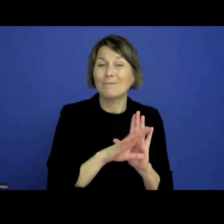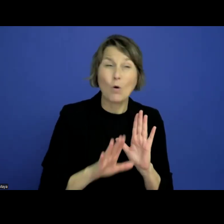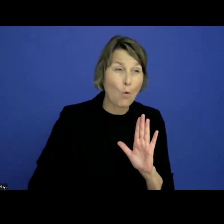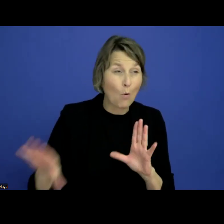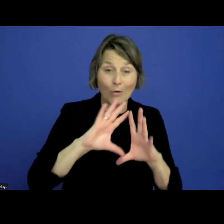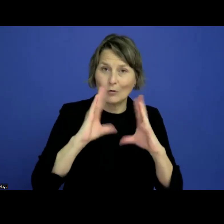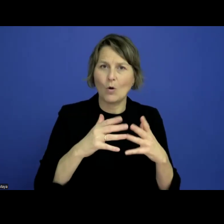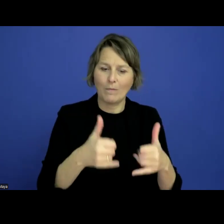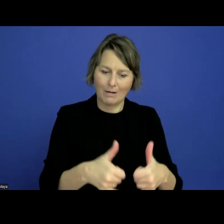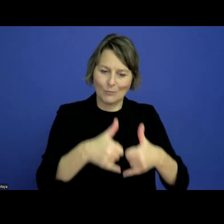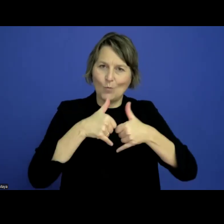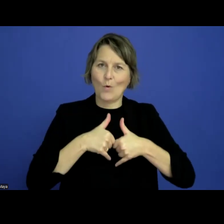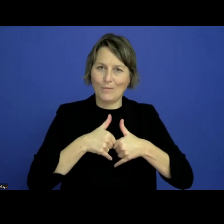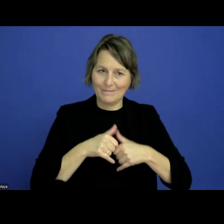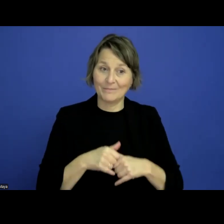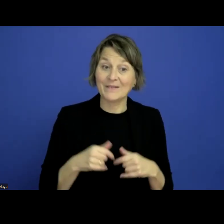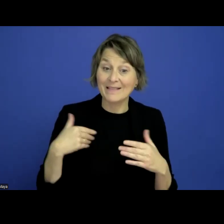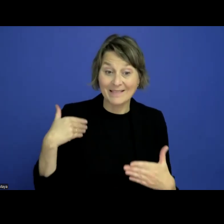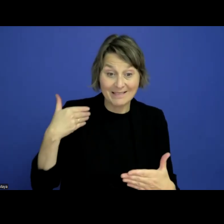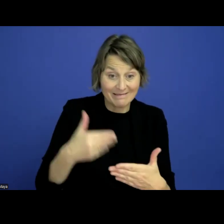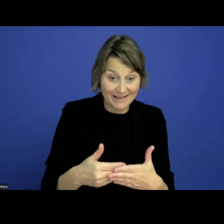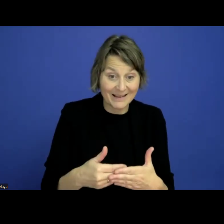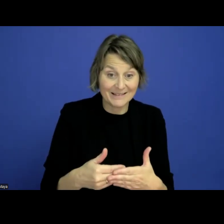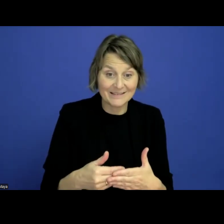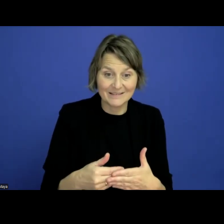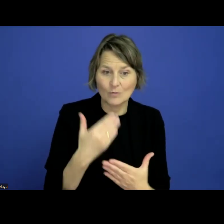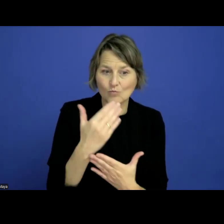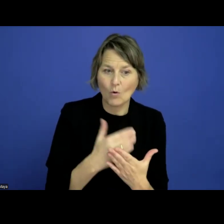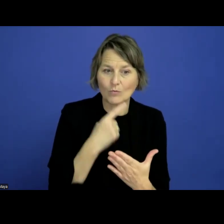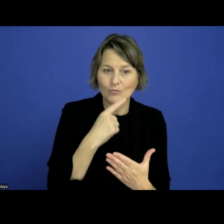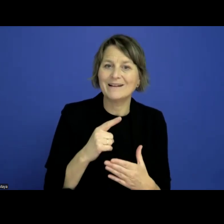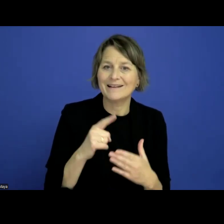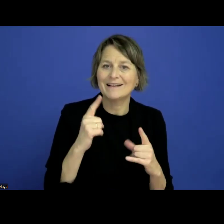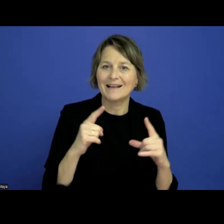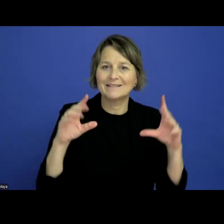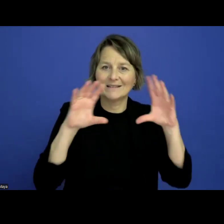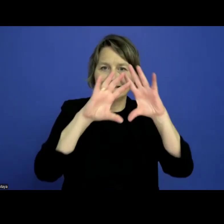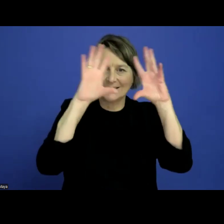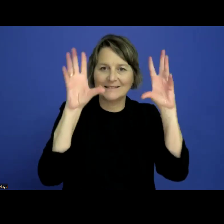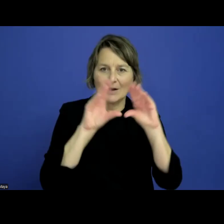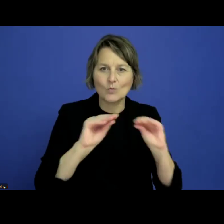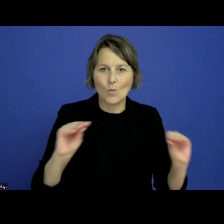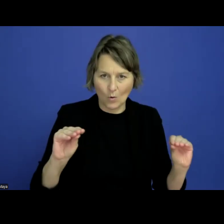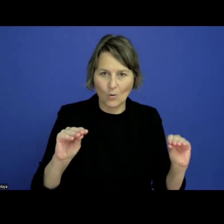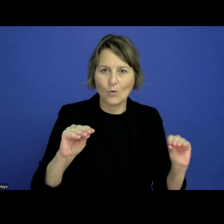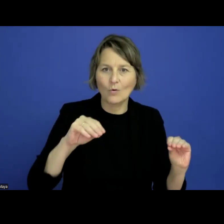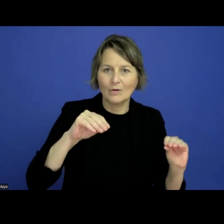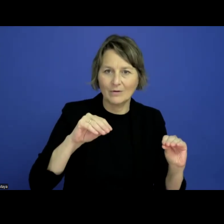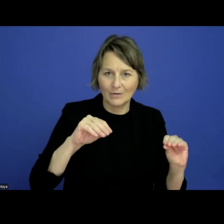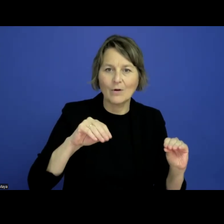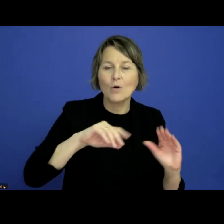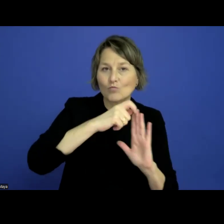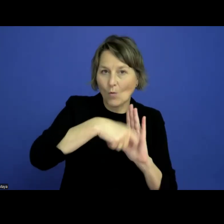year's Zero Project Award. And since the launch of the project in 2022, the Neuro Inclusion Task